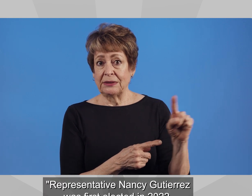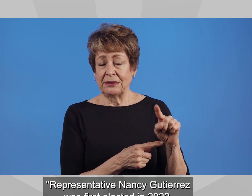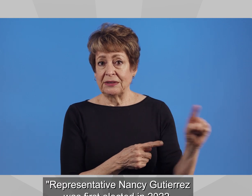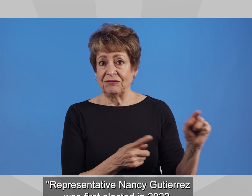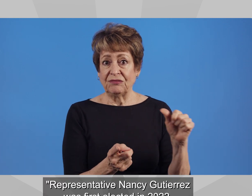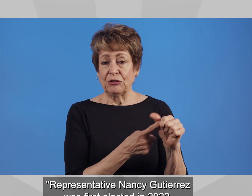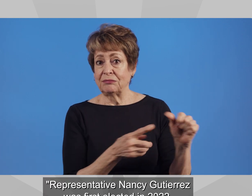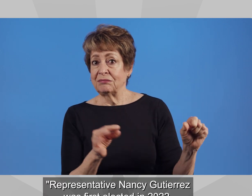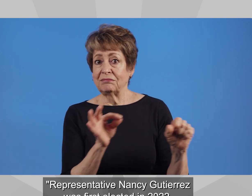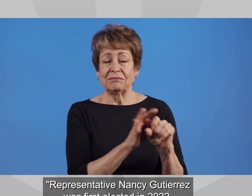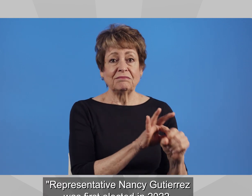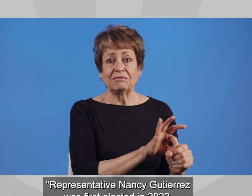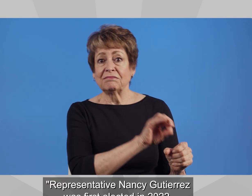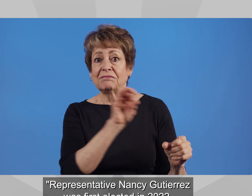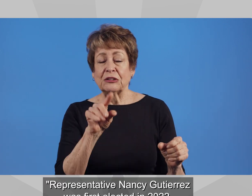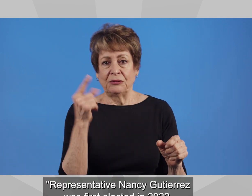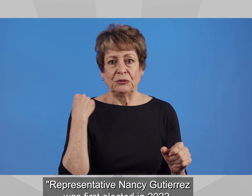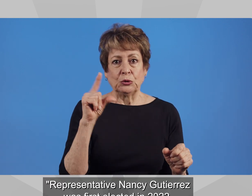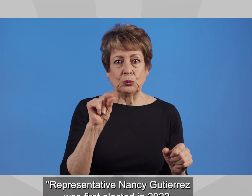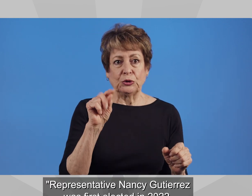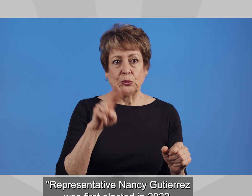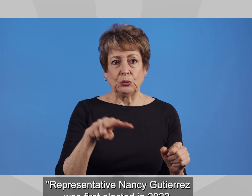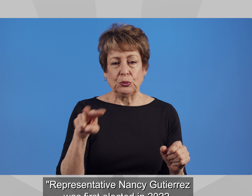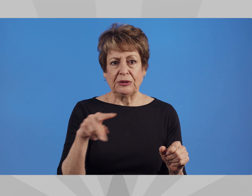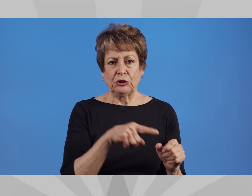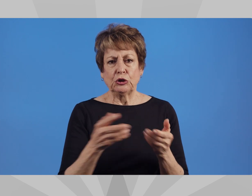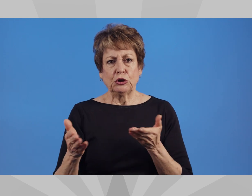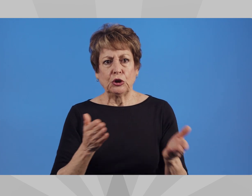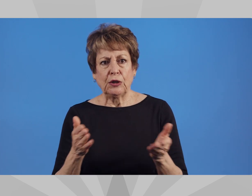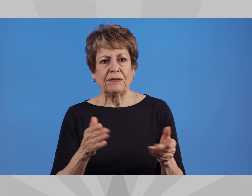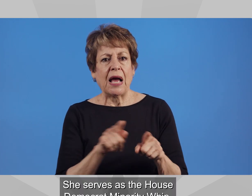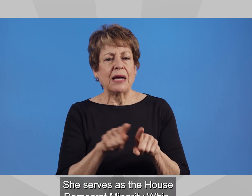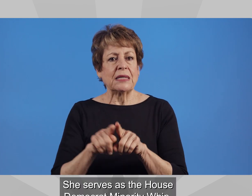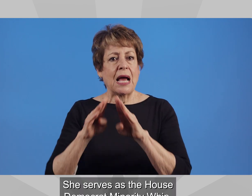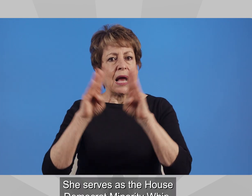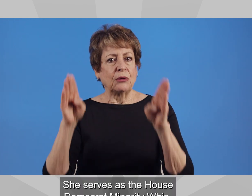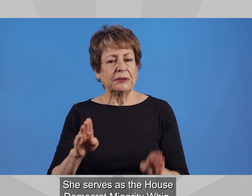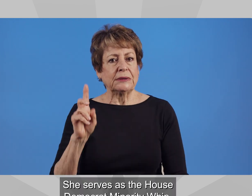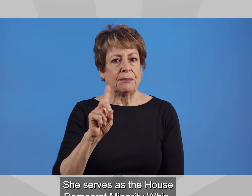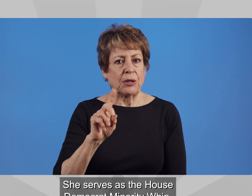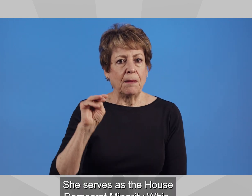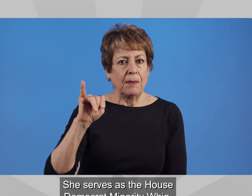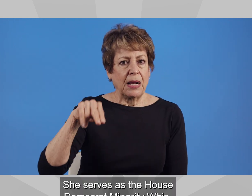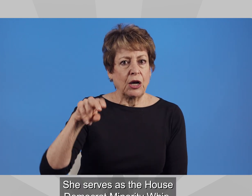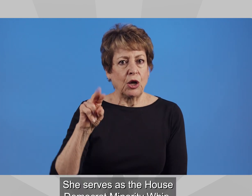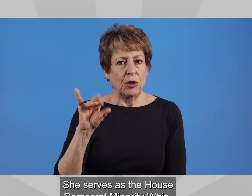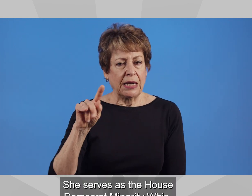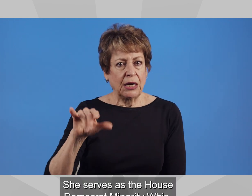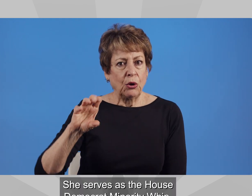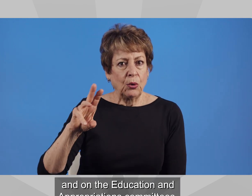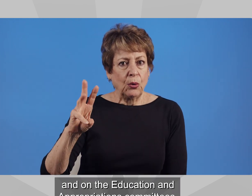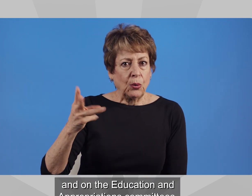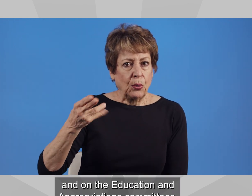Representative Nancy Gutierrez was first elected in 2022. She serves as the House Democrat Minority